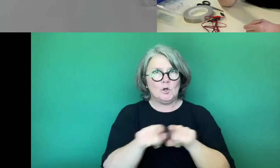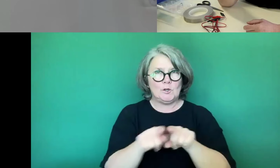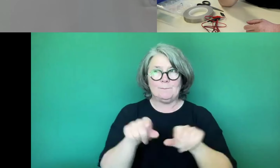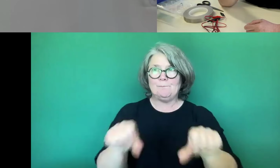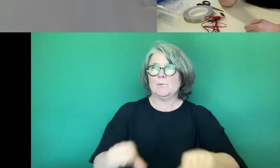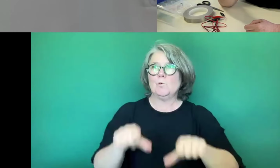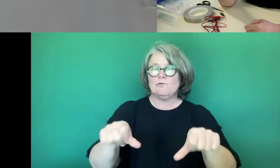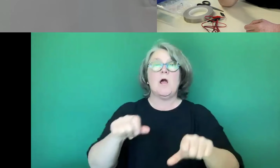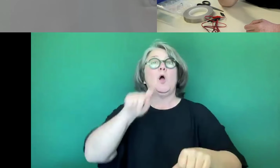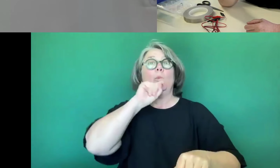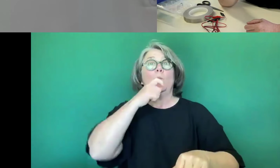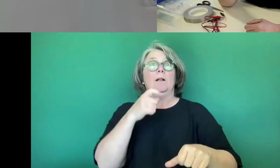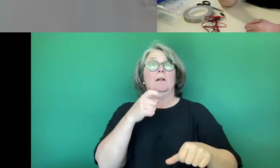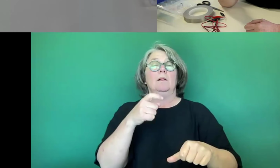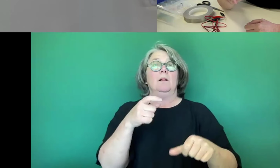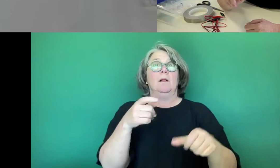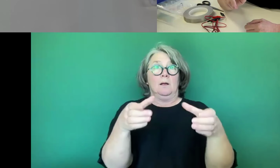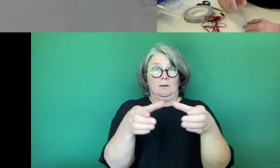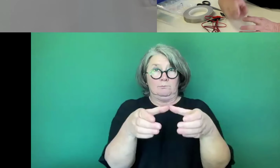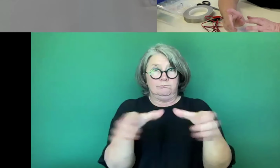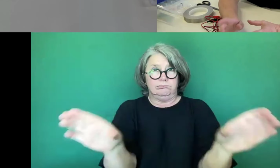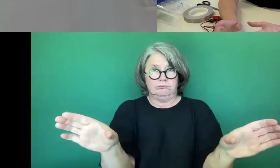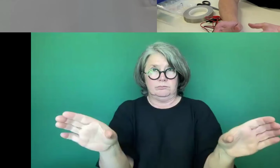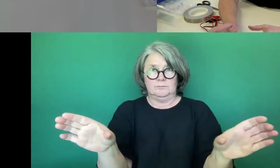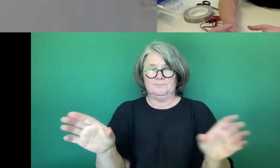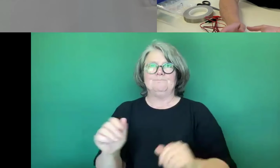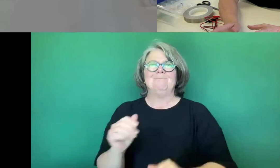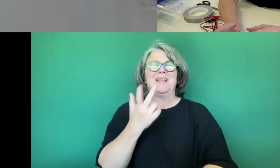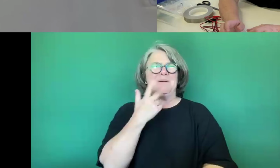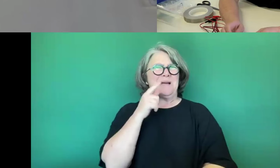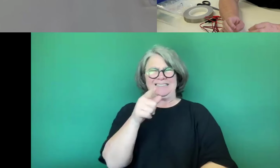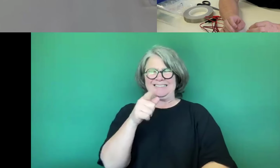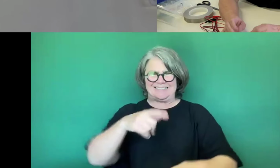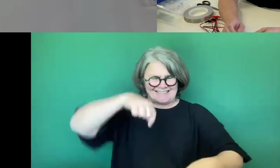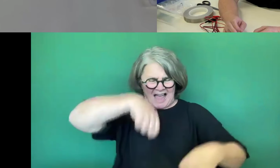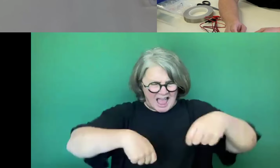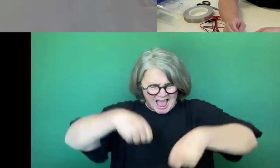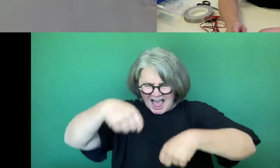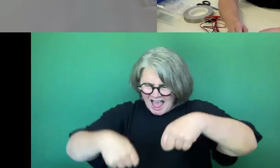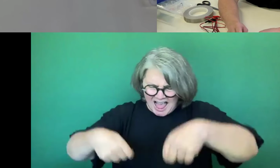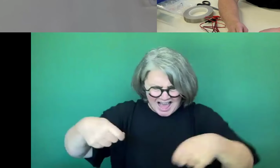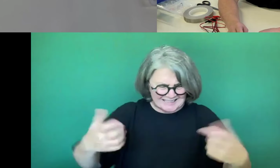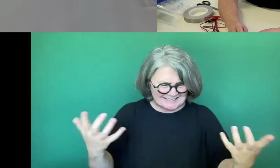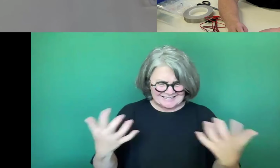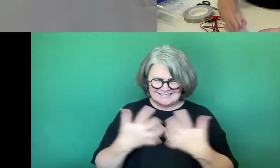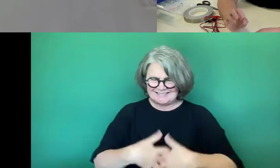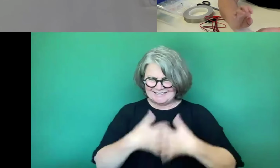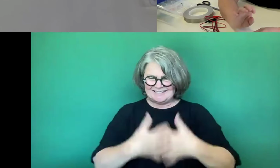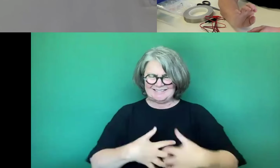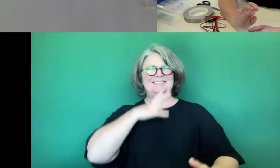room, if you are struggling and cannot work out what you have done wrong with your